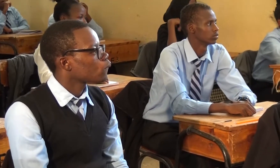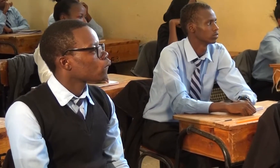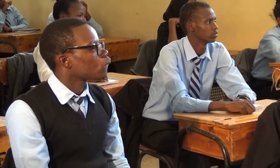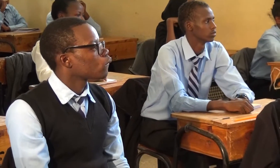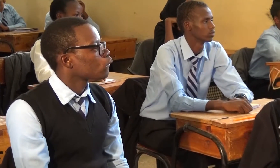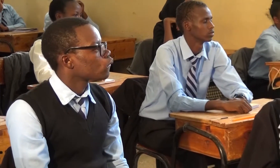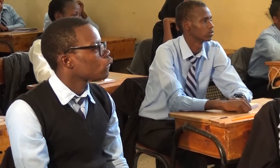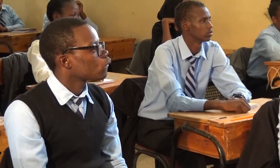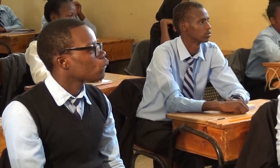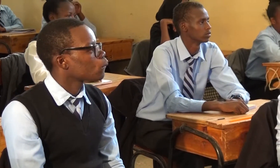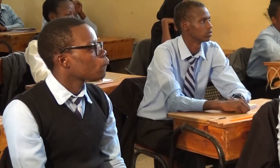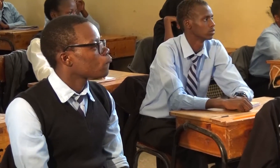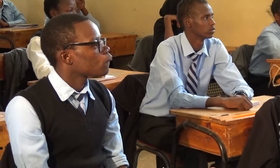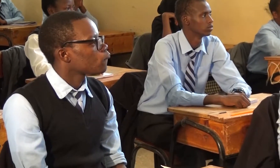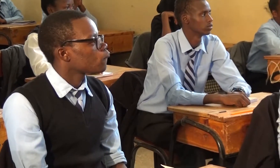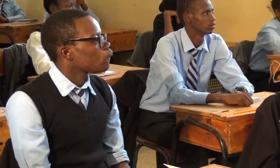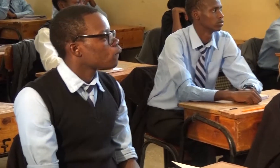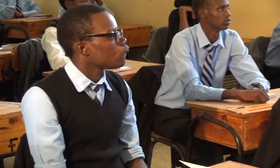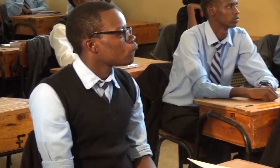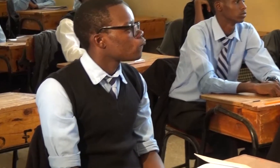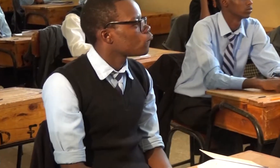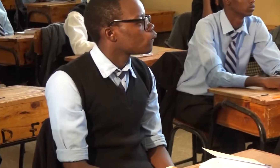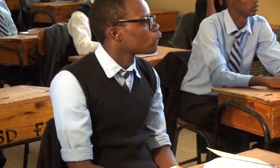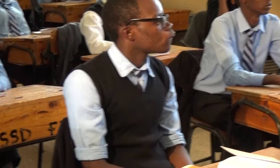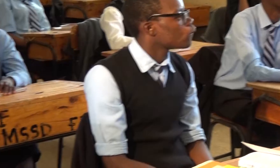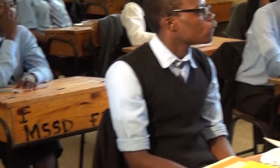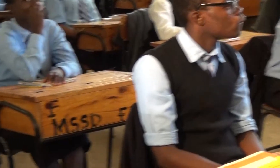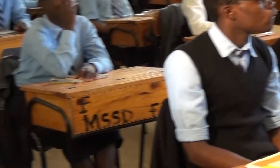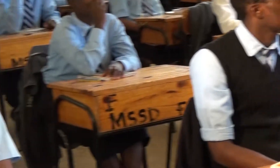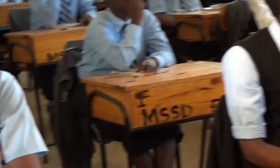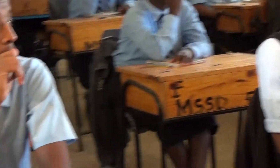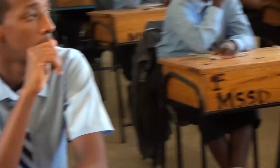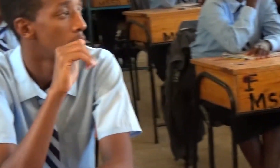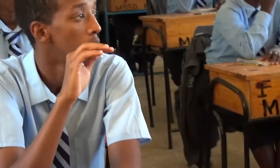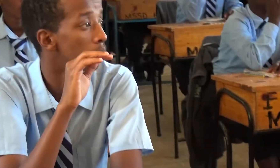Do you think they are maybe included in the main characters?